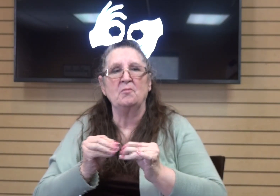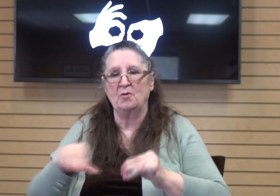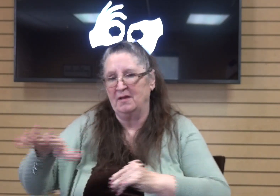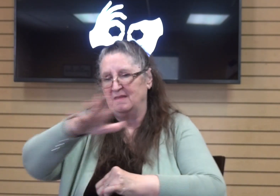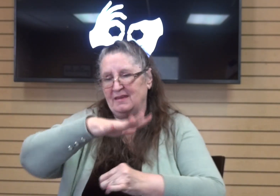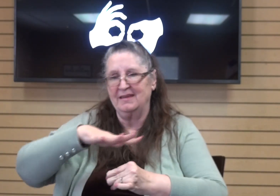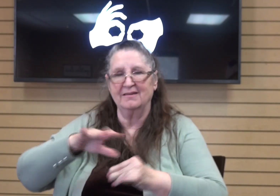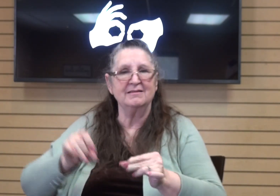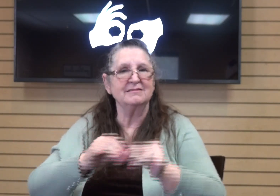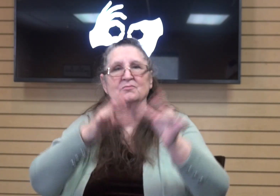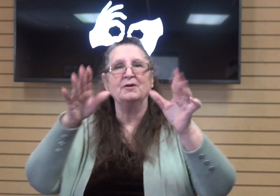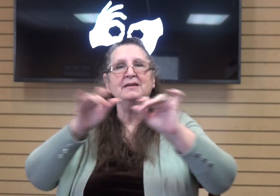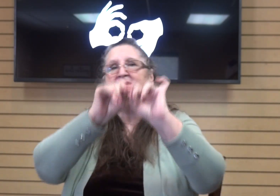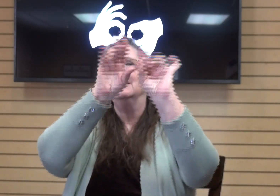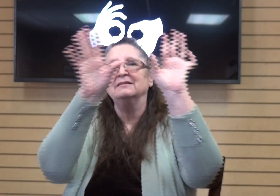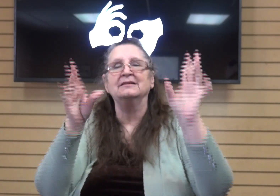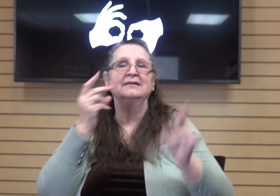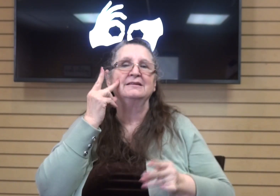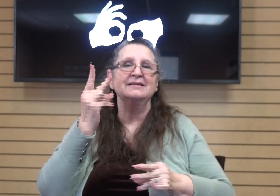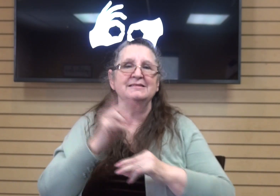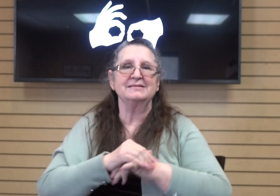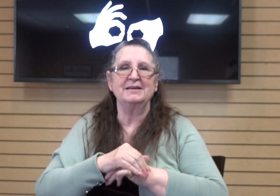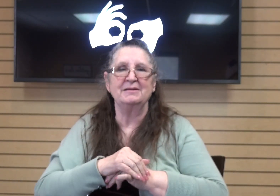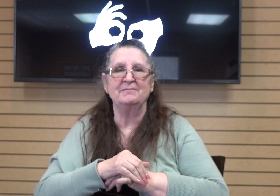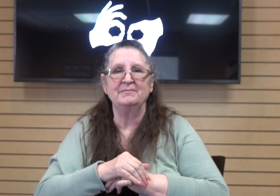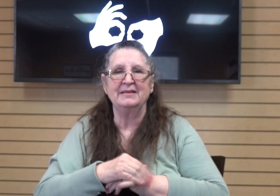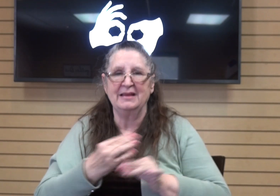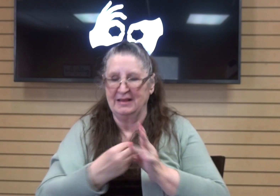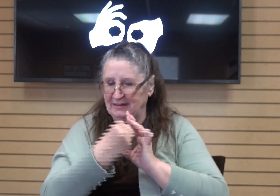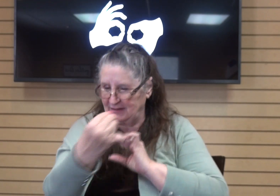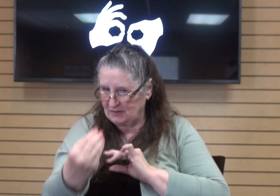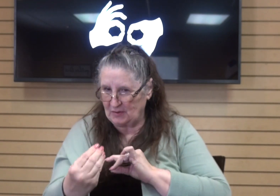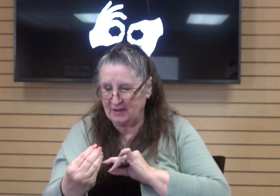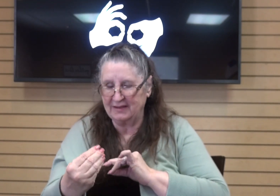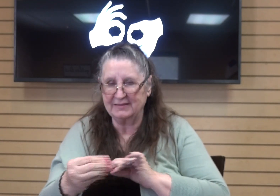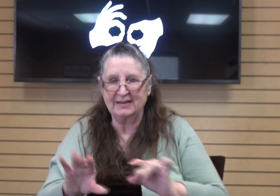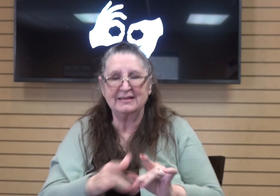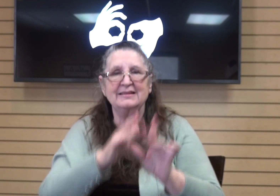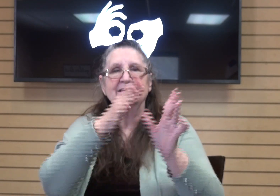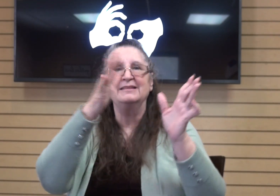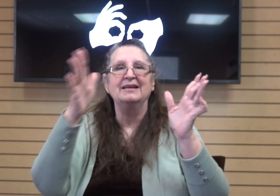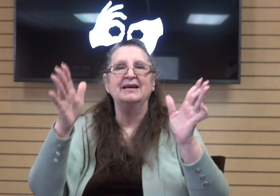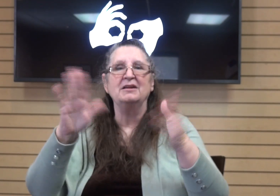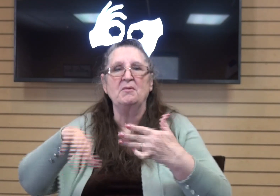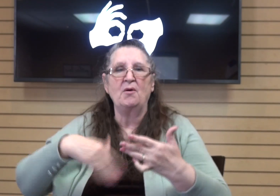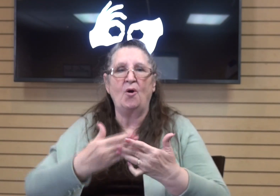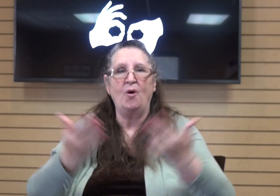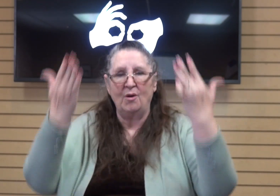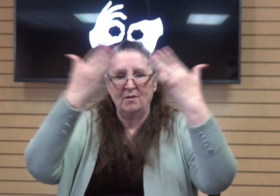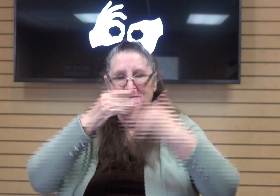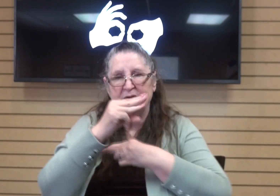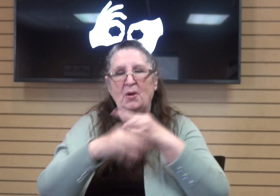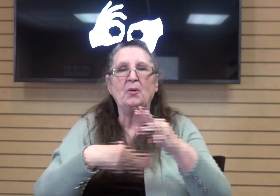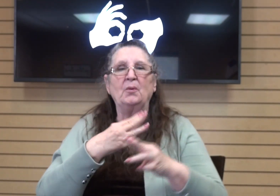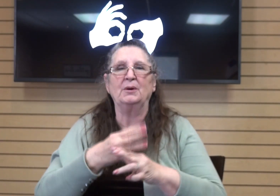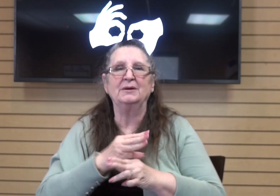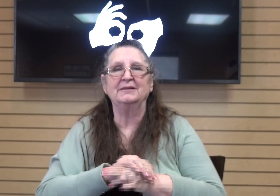becomes. So let's go out there, guys, and light up the whole dark world with the light of